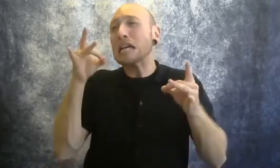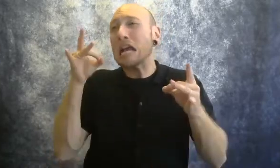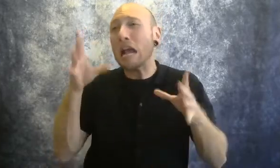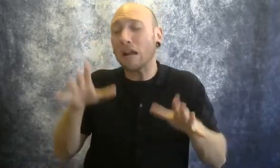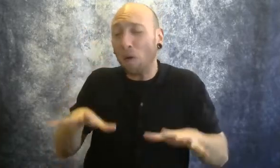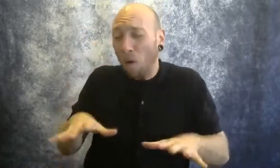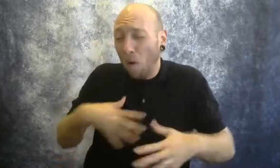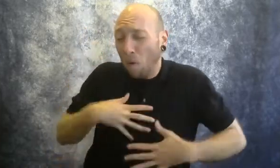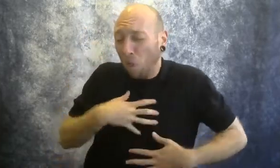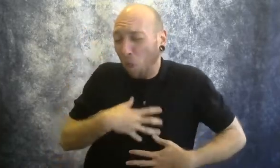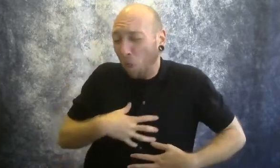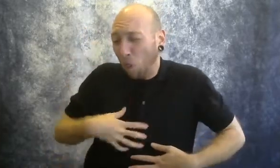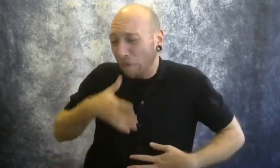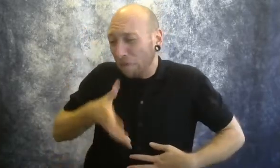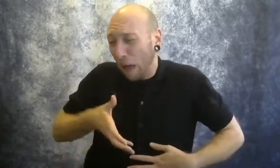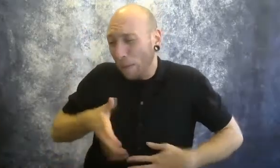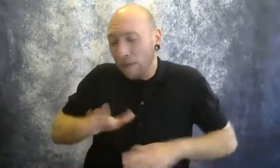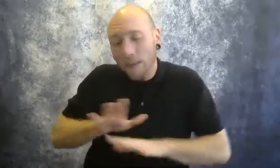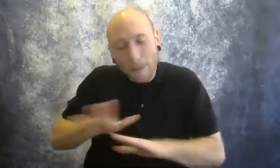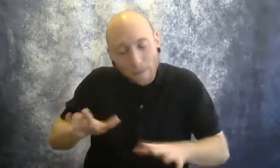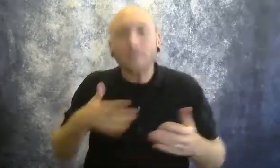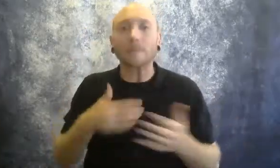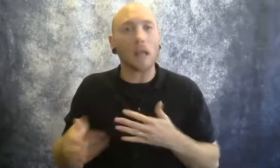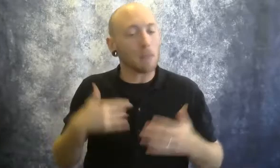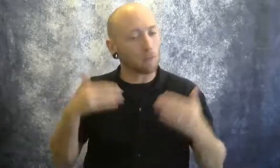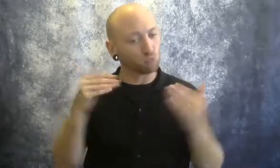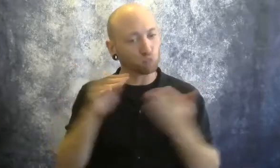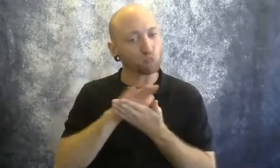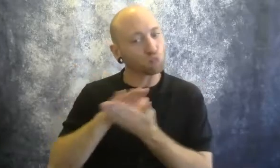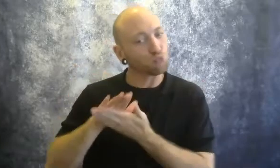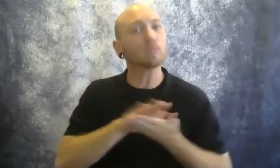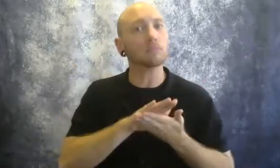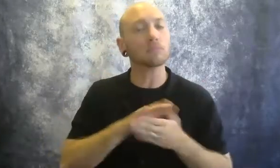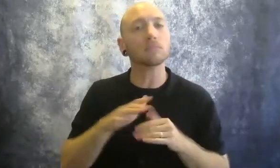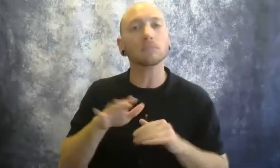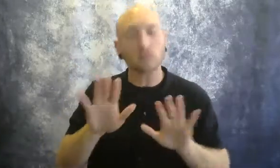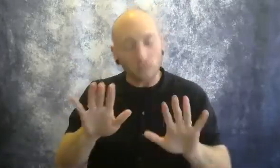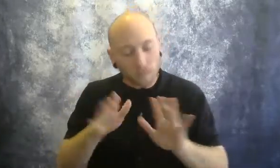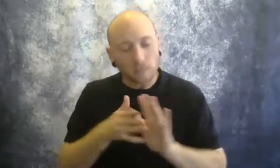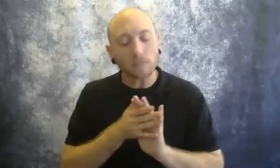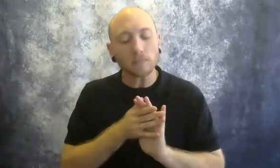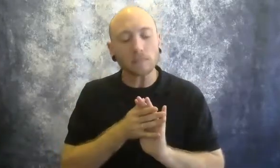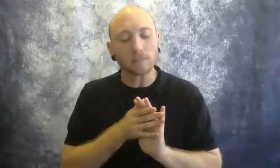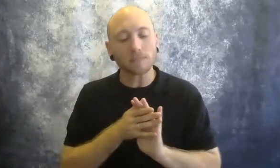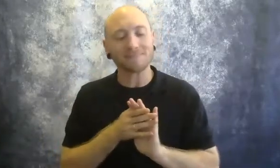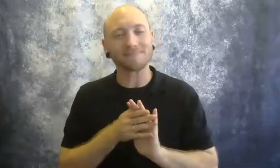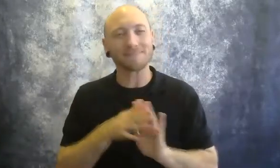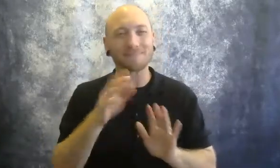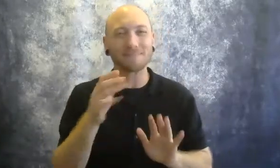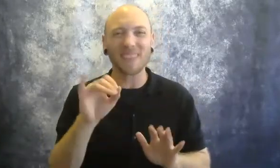have that kind of strength. I can't stand to see vomit. I can't stand to see whatever and sores and blah, blah, blah, blah, blah,